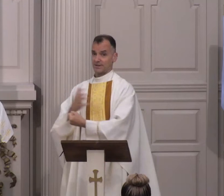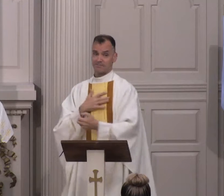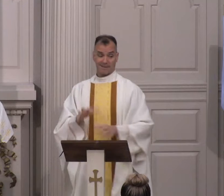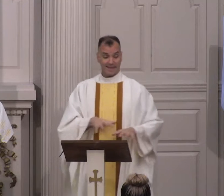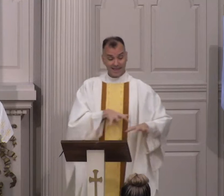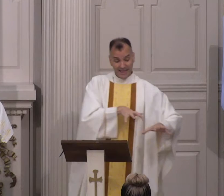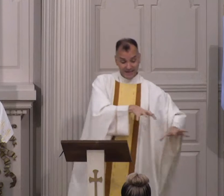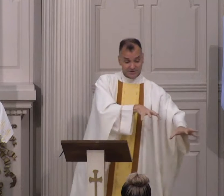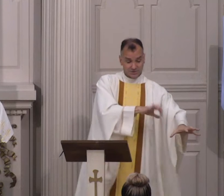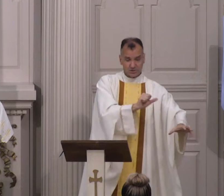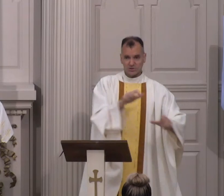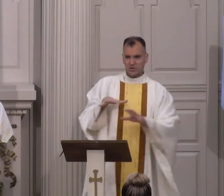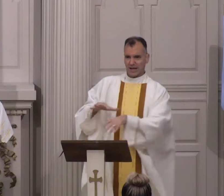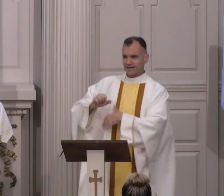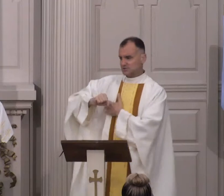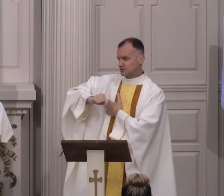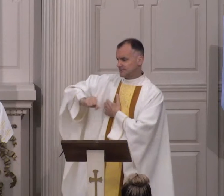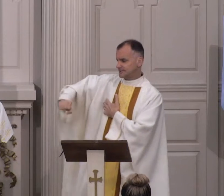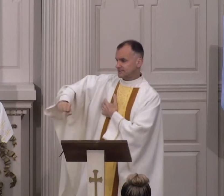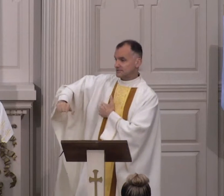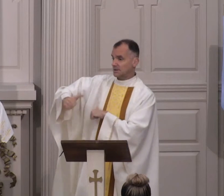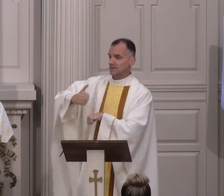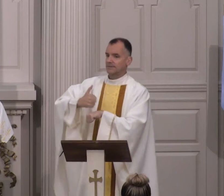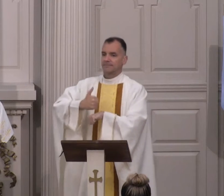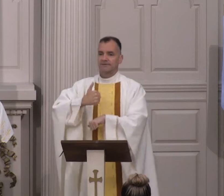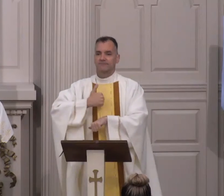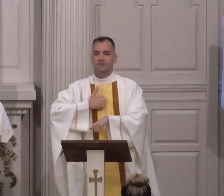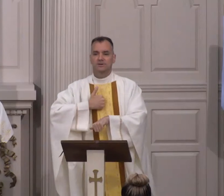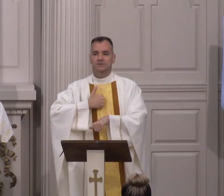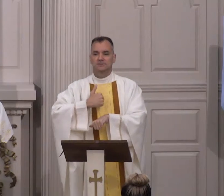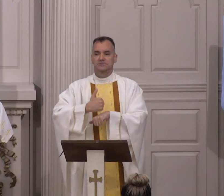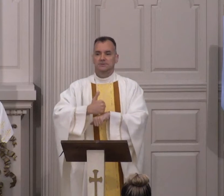words, and what I've done and what I've failed to do.